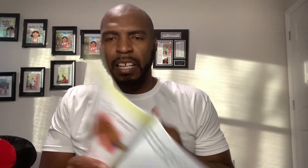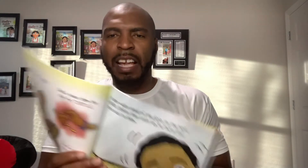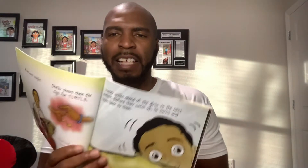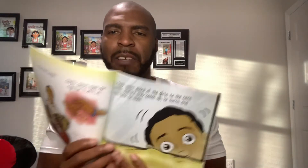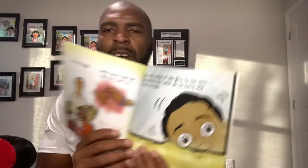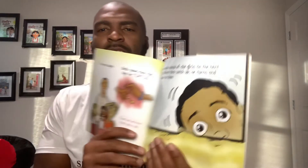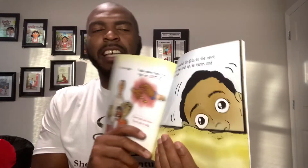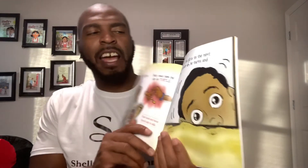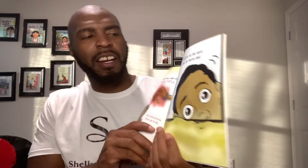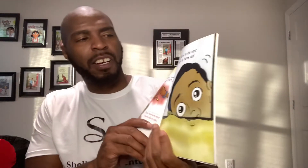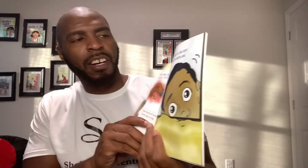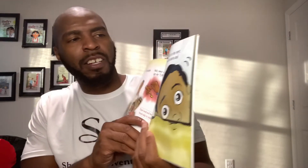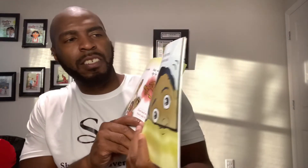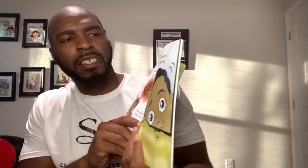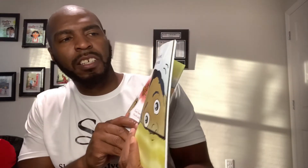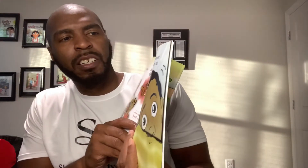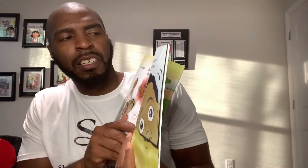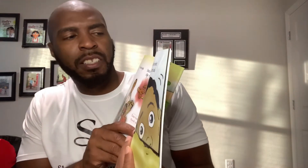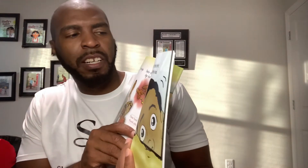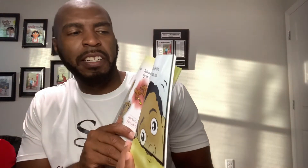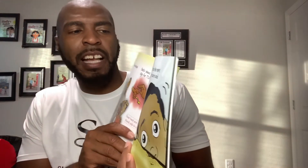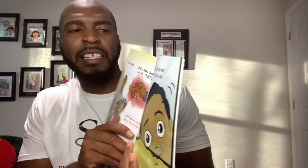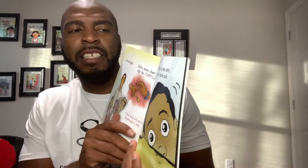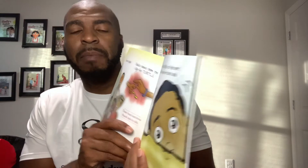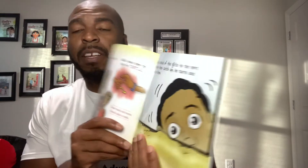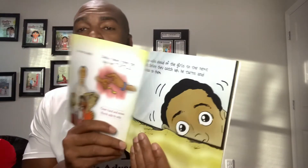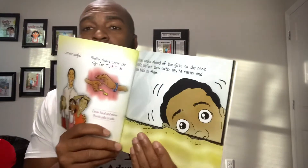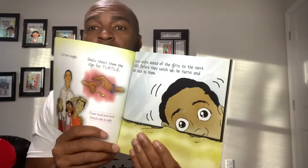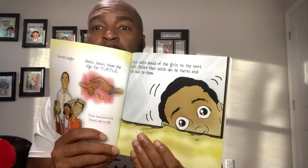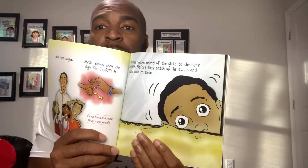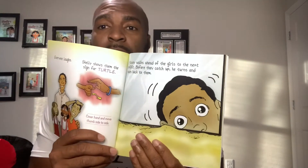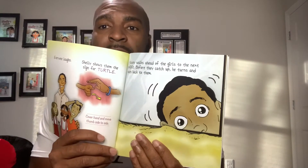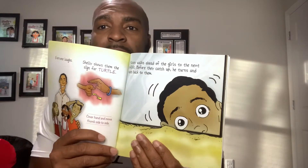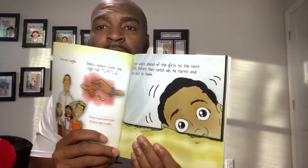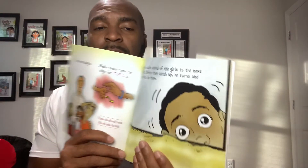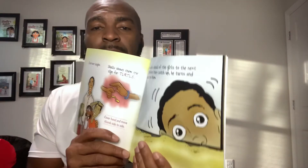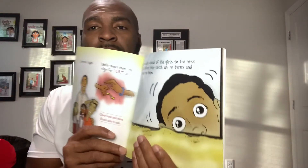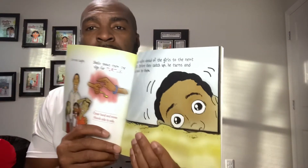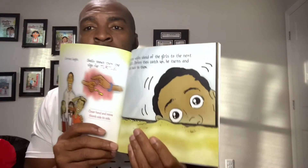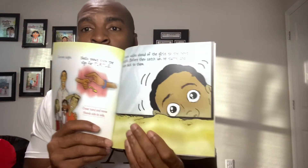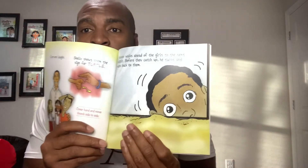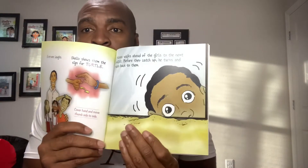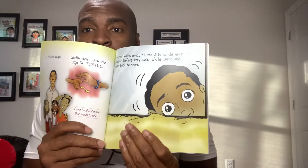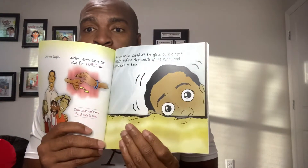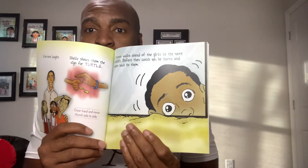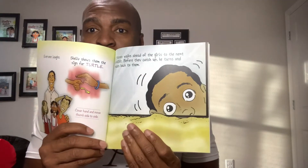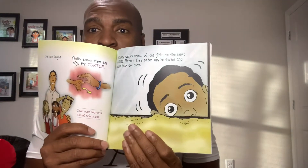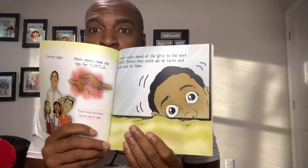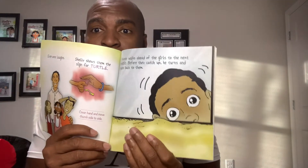Casey walks ahead of the girls to the next exhibit. Before they catch up, he turns and races back to